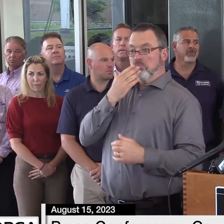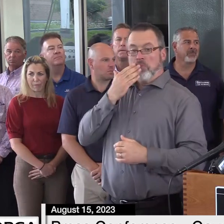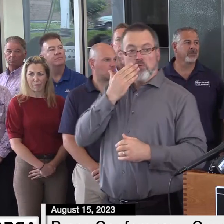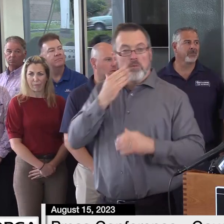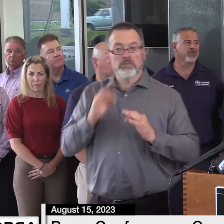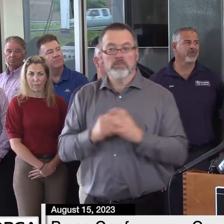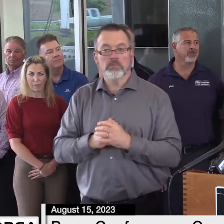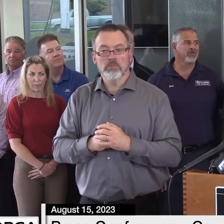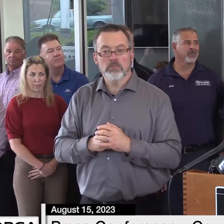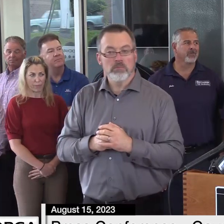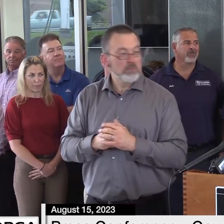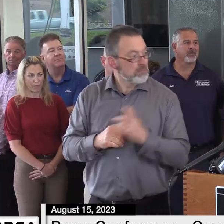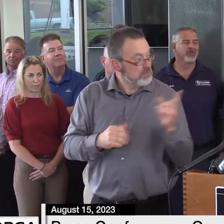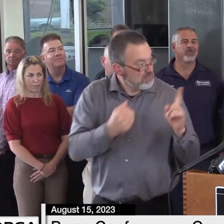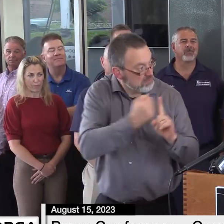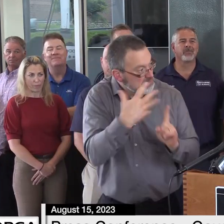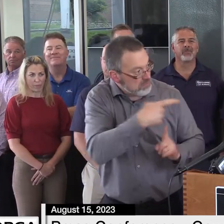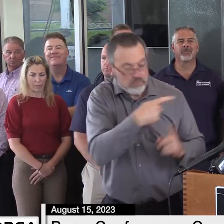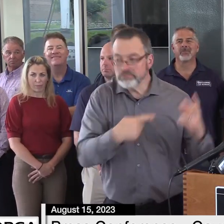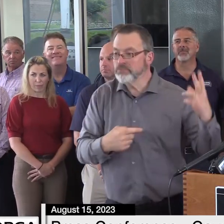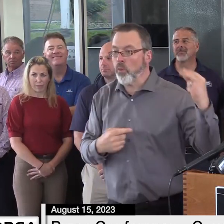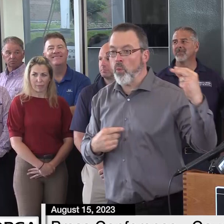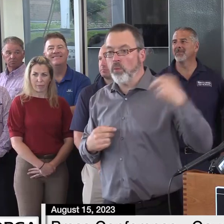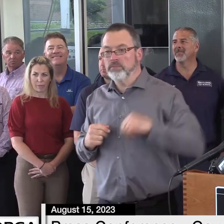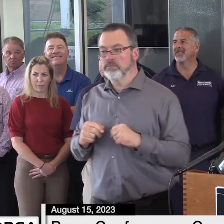Anything you want to add to that, Kate?